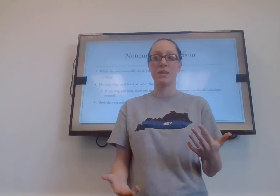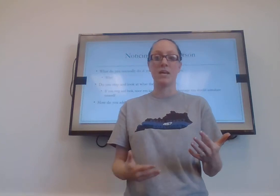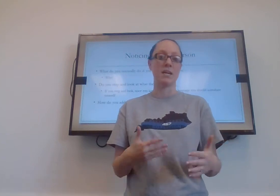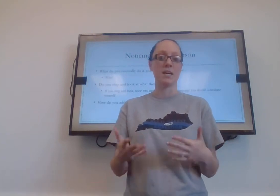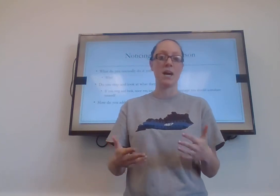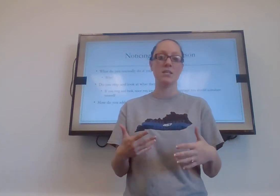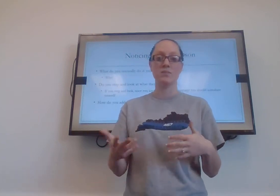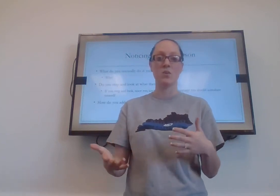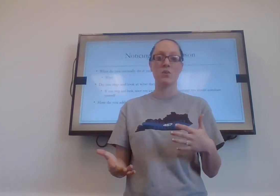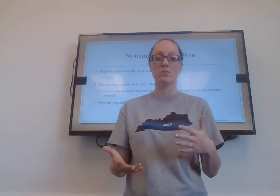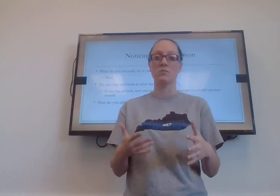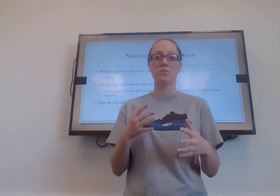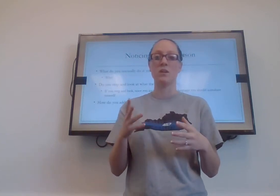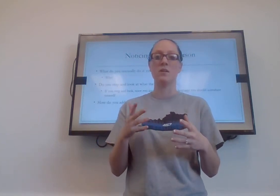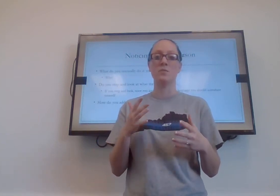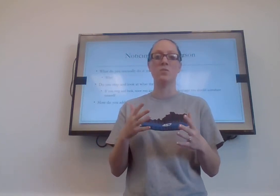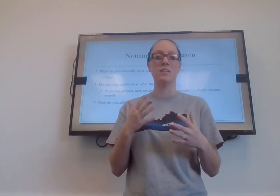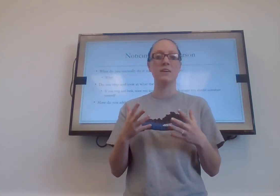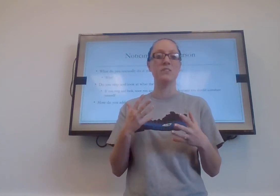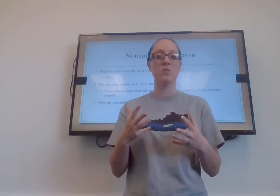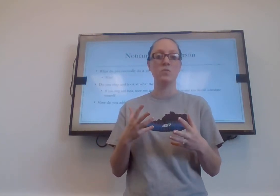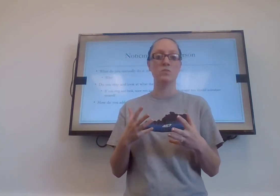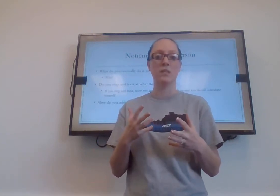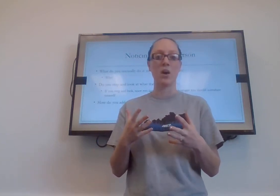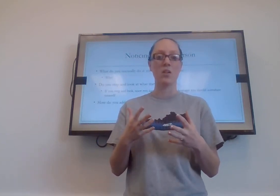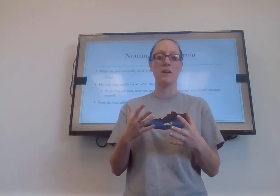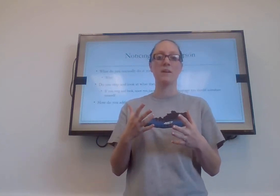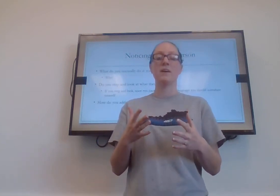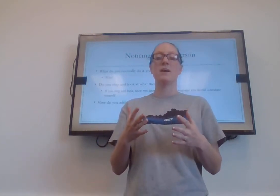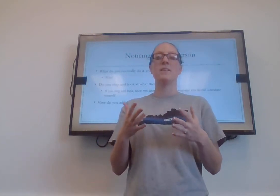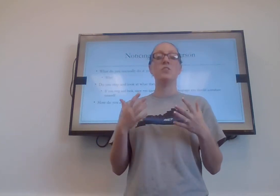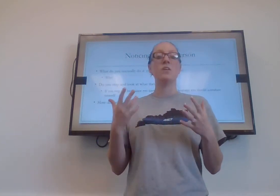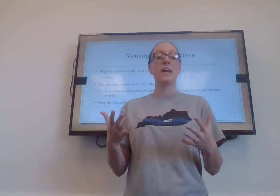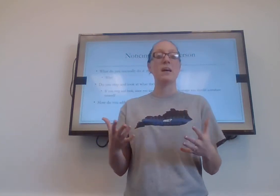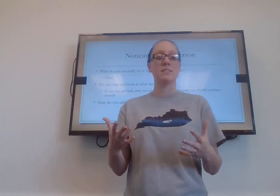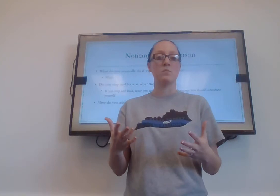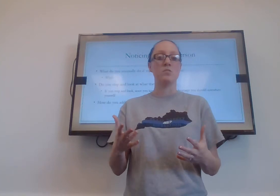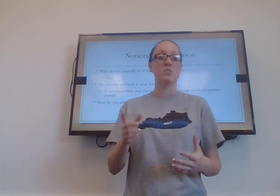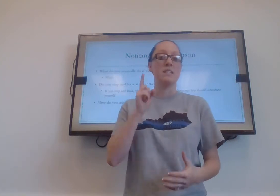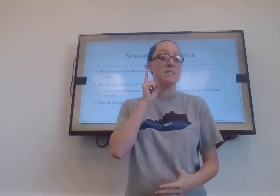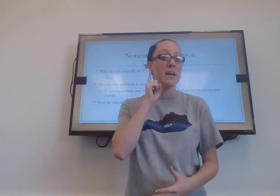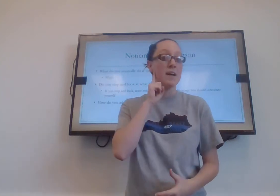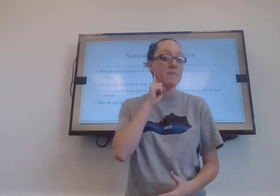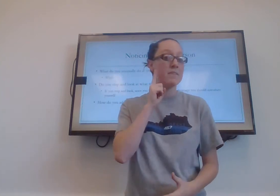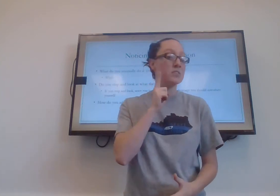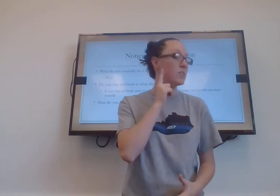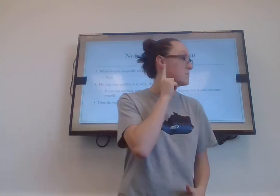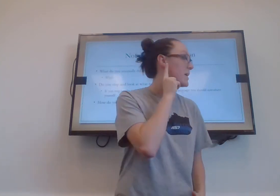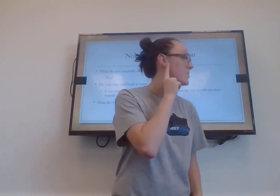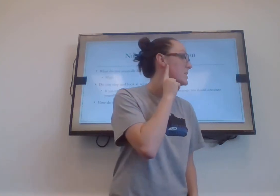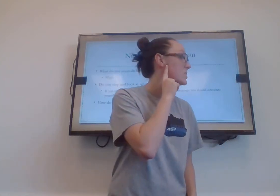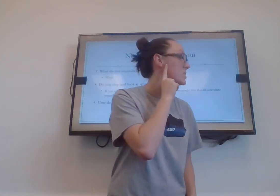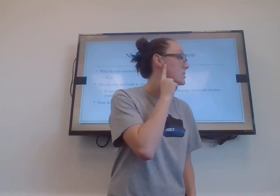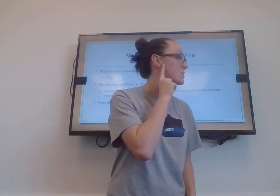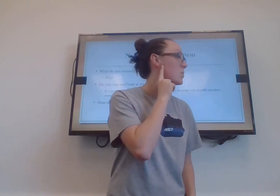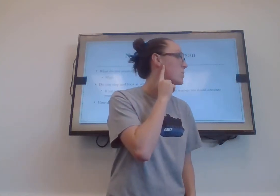they kind of are doing the deaf tone is what they call it, then you can ask them. You say deaf, so it's by their ear, sort of.